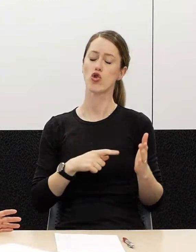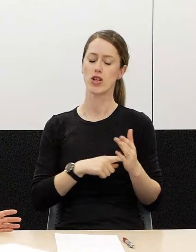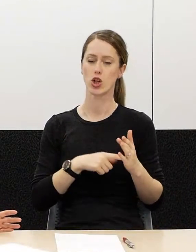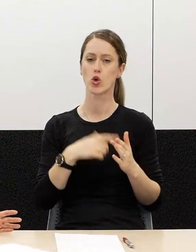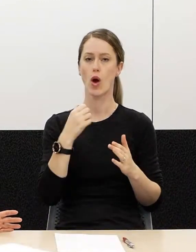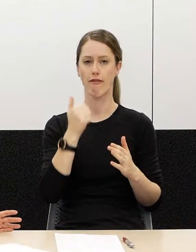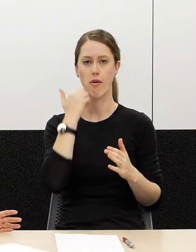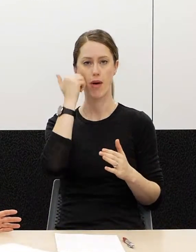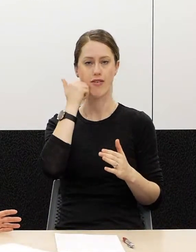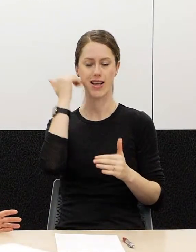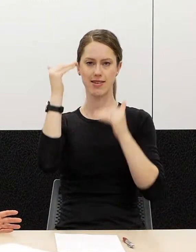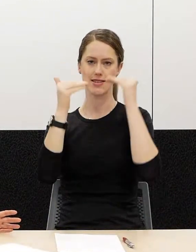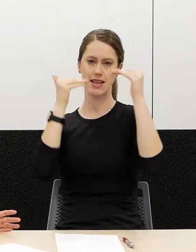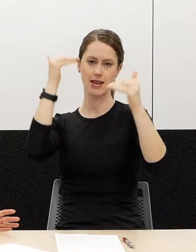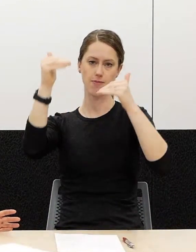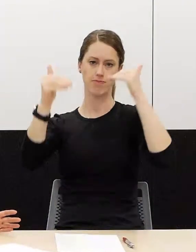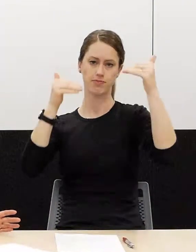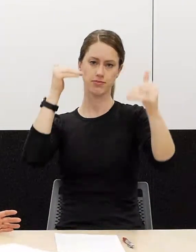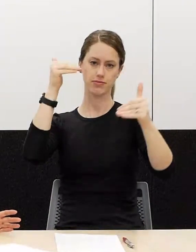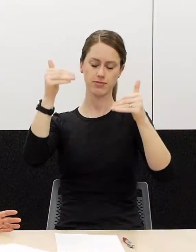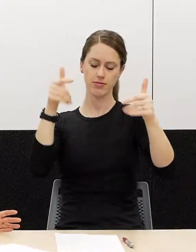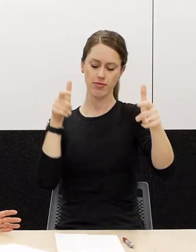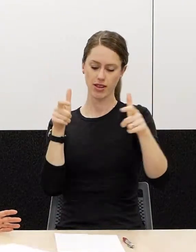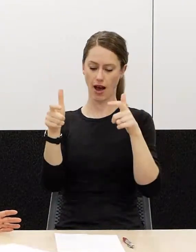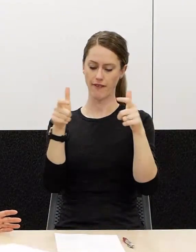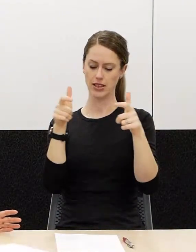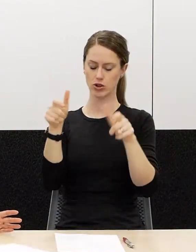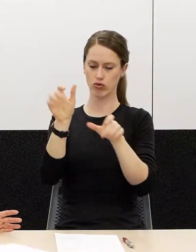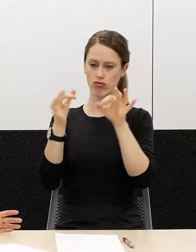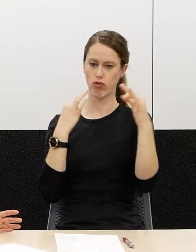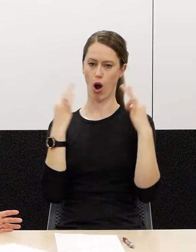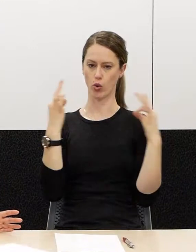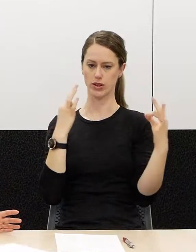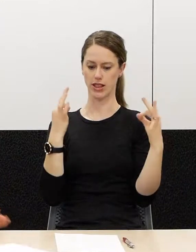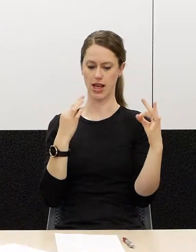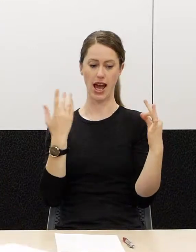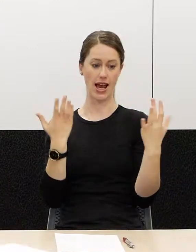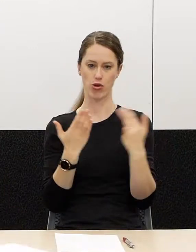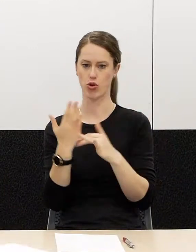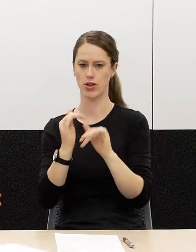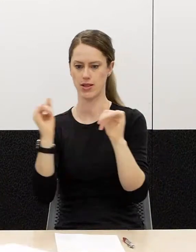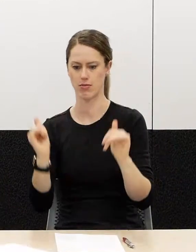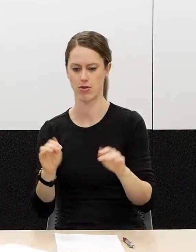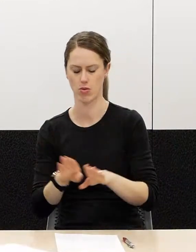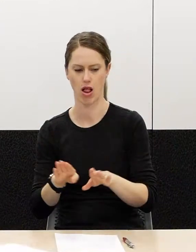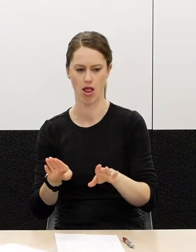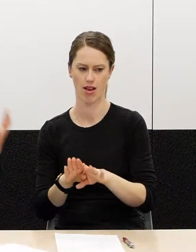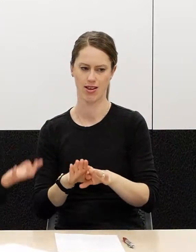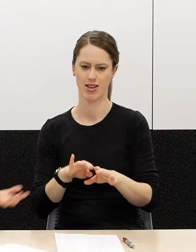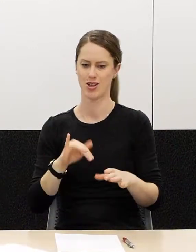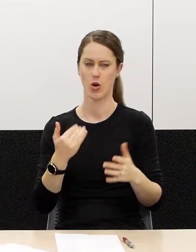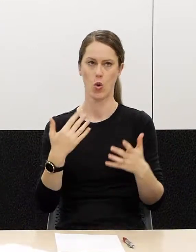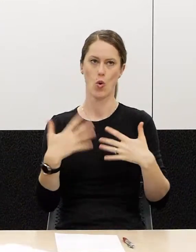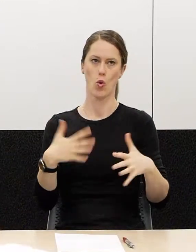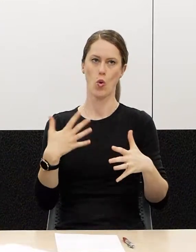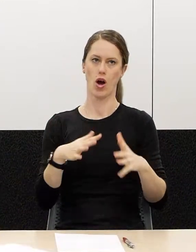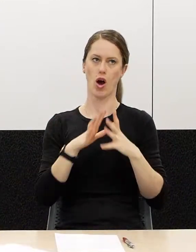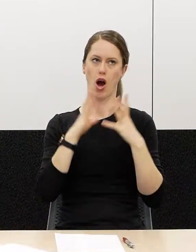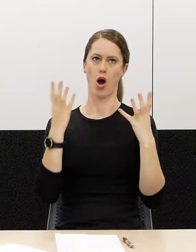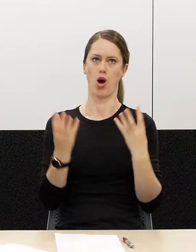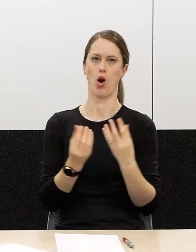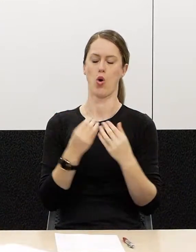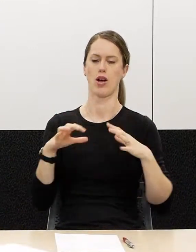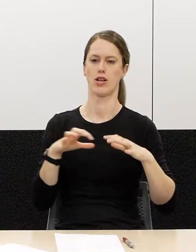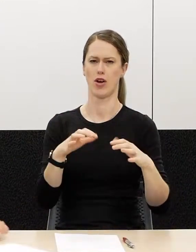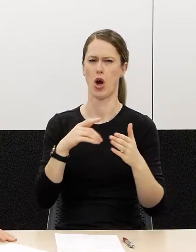have Māori in those senior governance positions as well as all the way through the system. So it's really just a whole package of